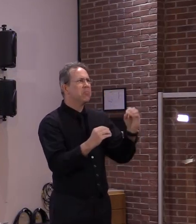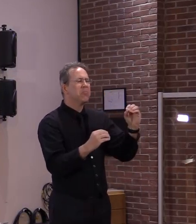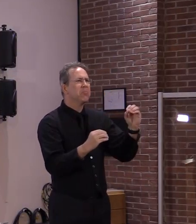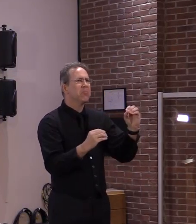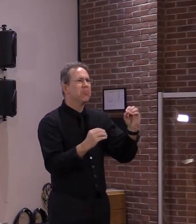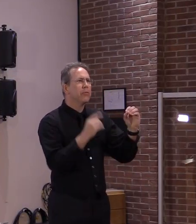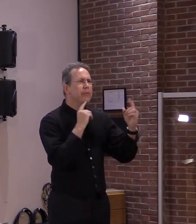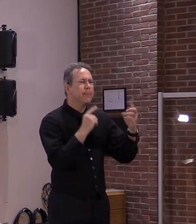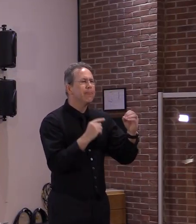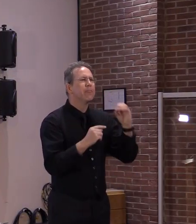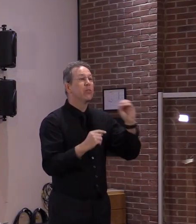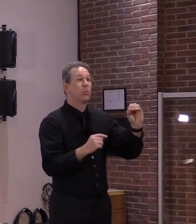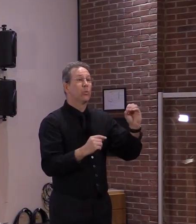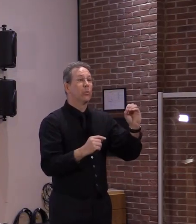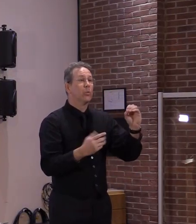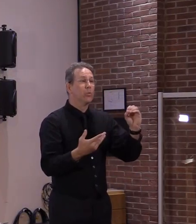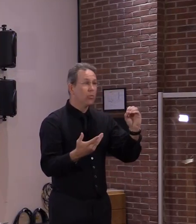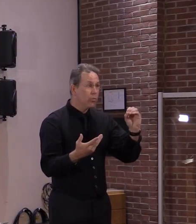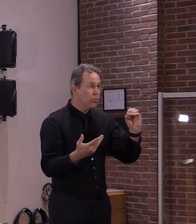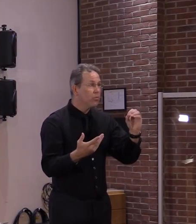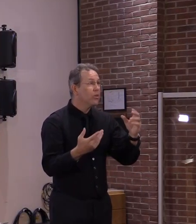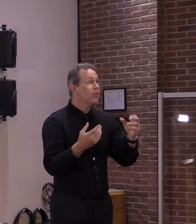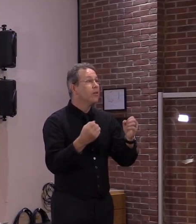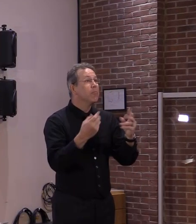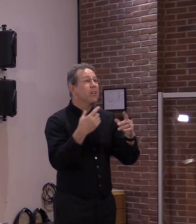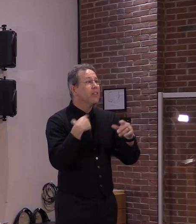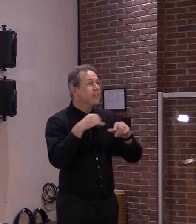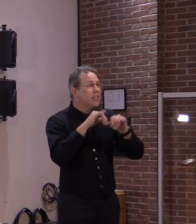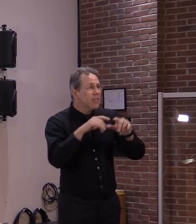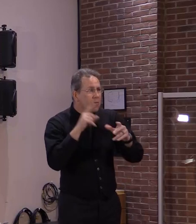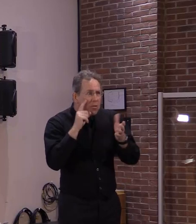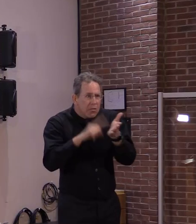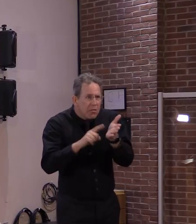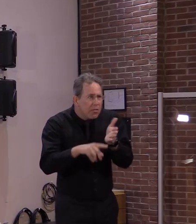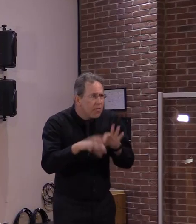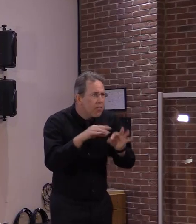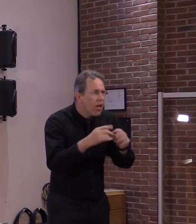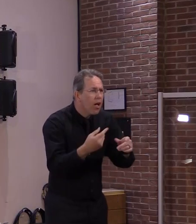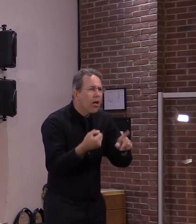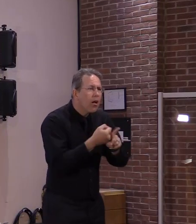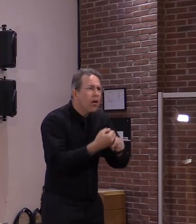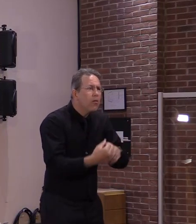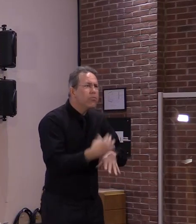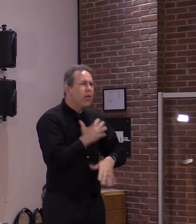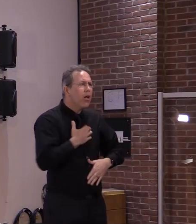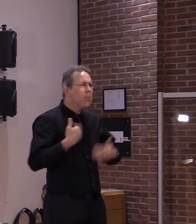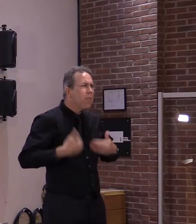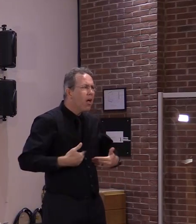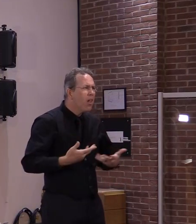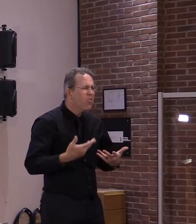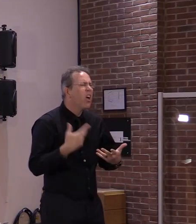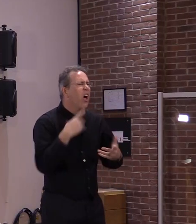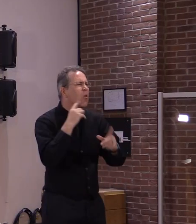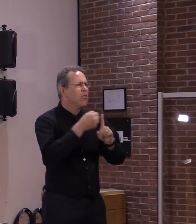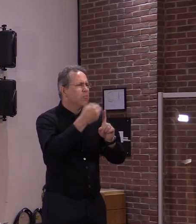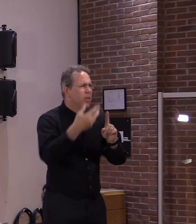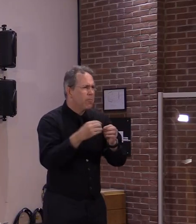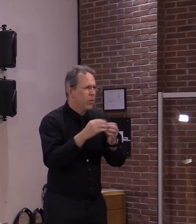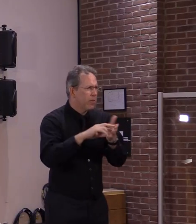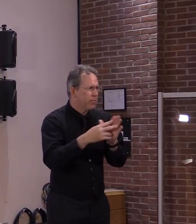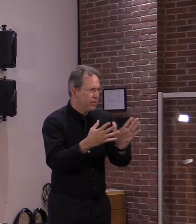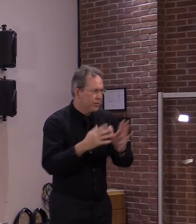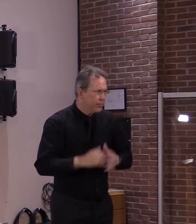the multi-system inflammatory syndrome. Just so the public understands that a little better, that's a syndrome that